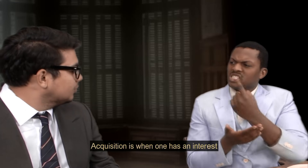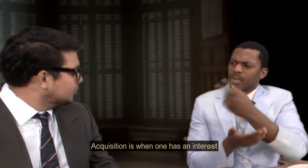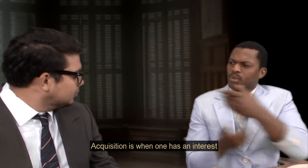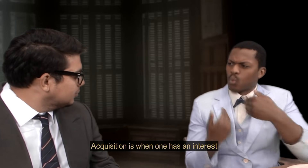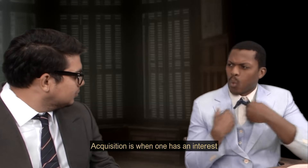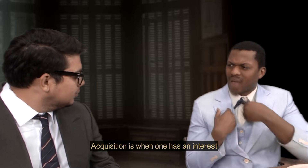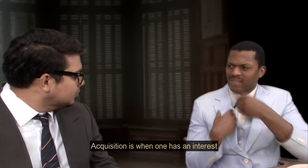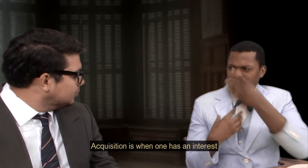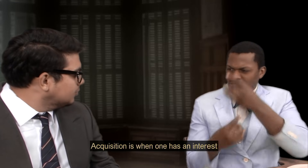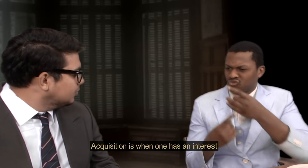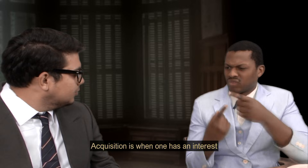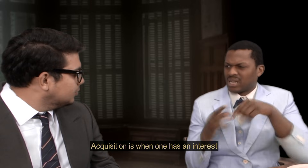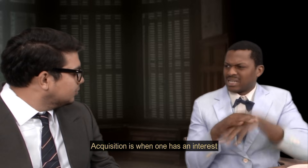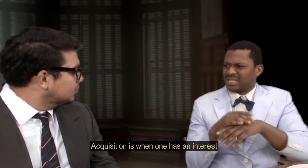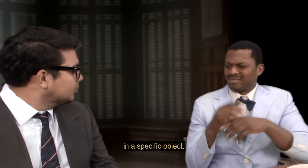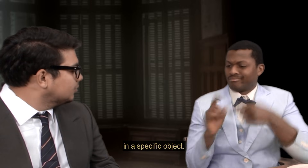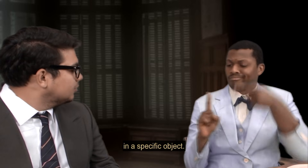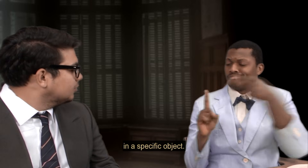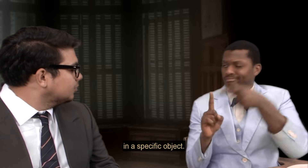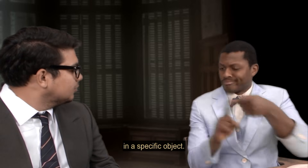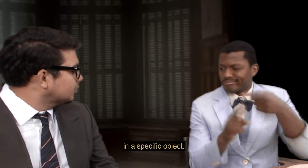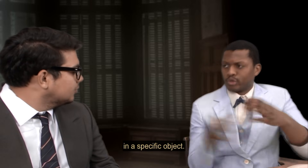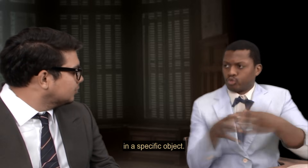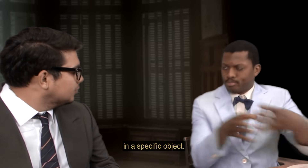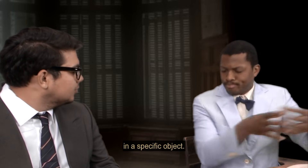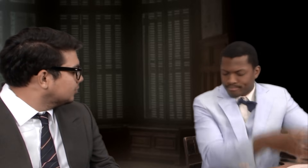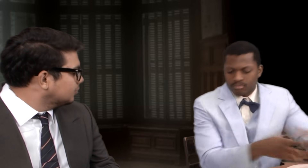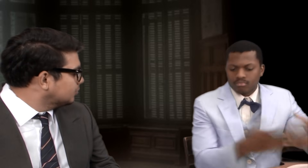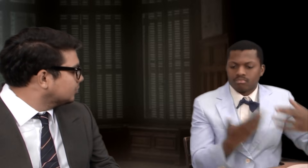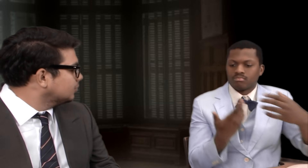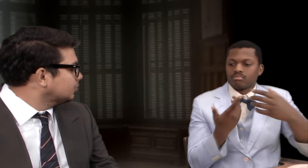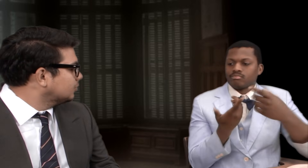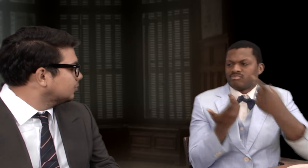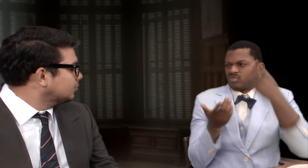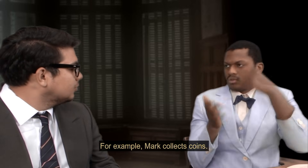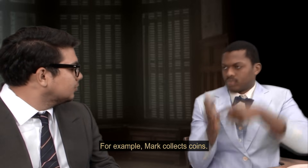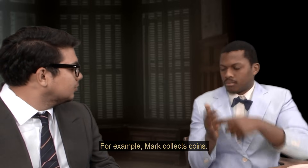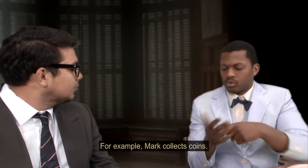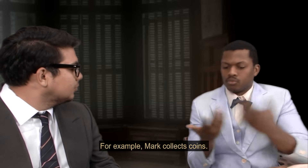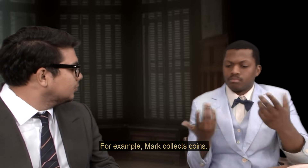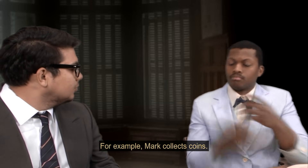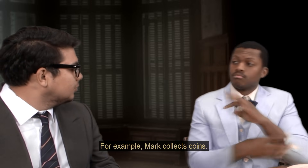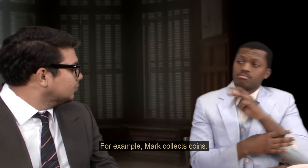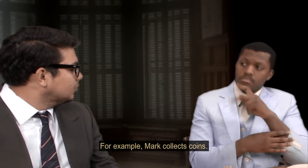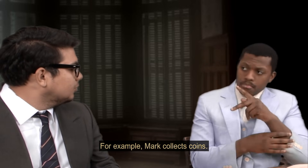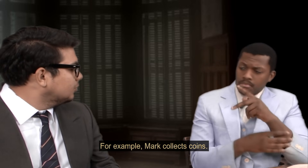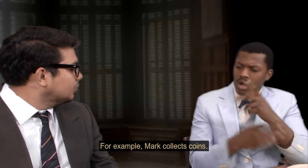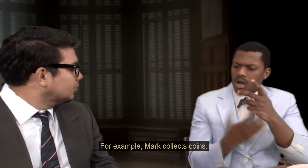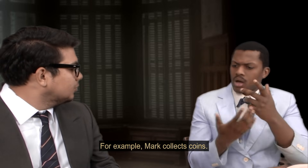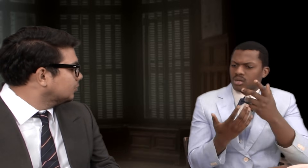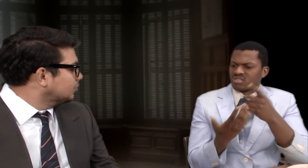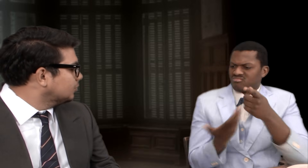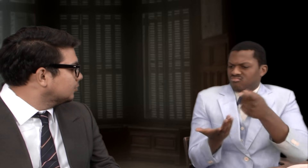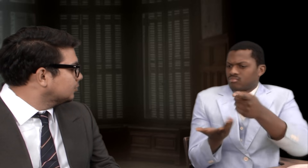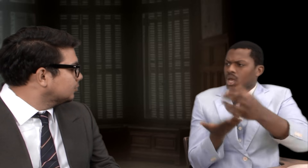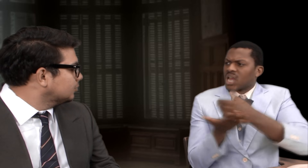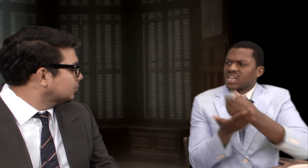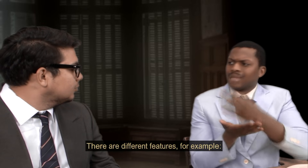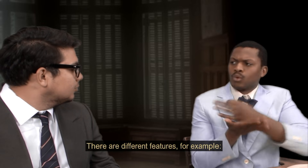Acquisition is when one has an interest in a specific object. For example, Mark collects coins. There are